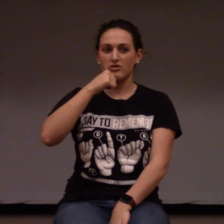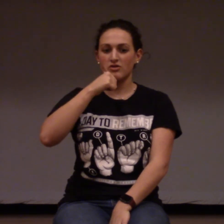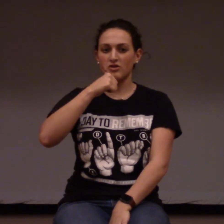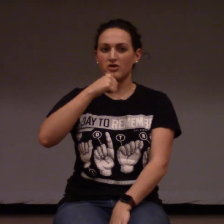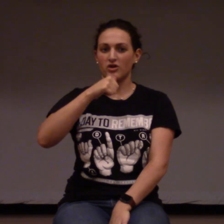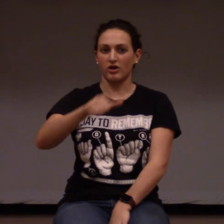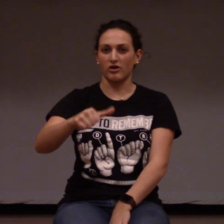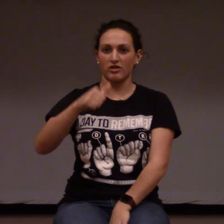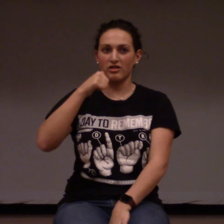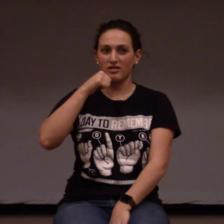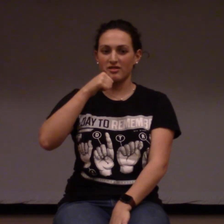Girl.